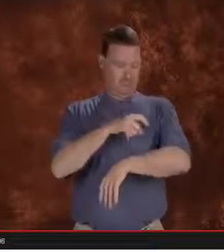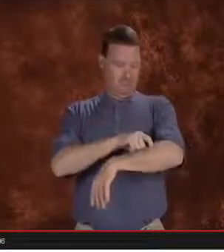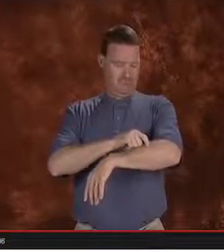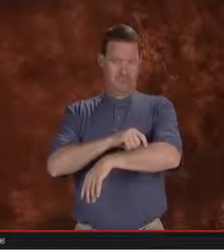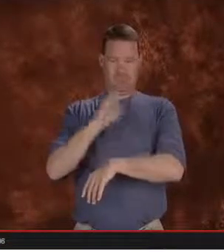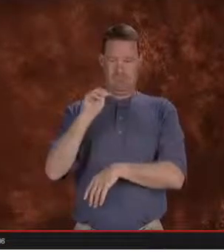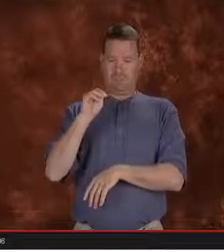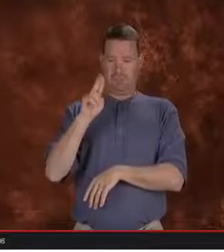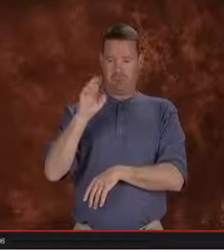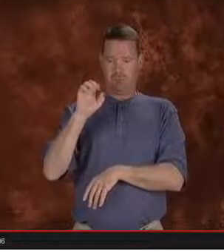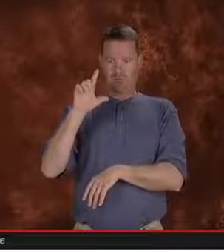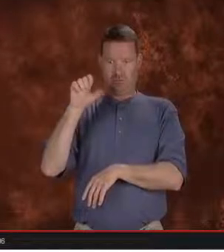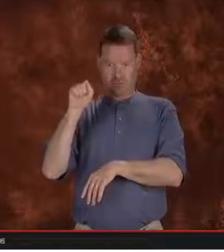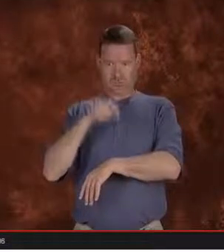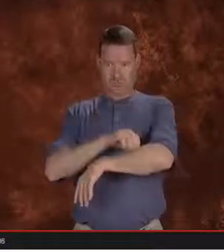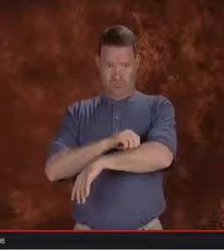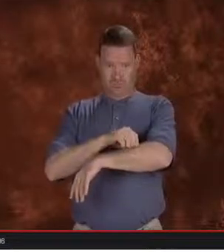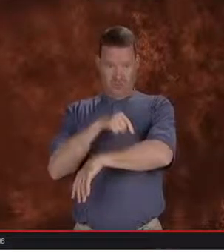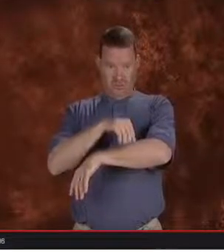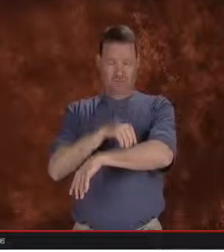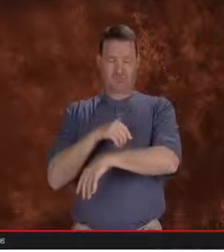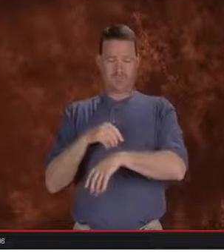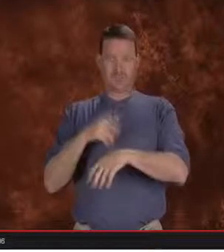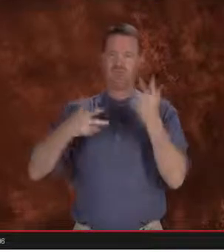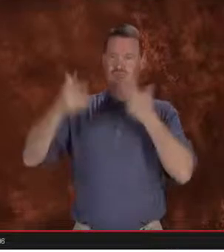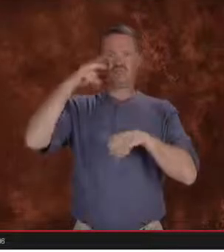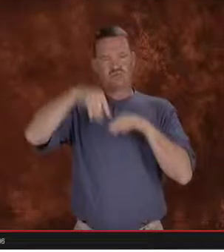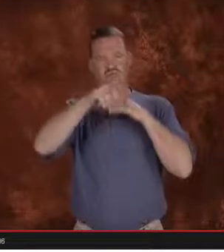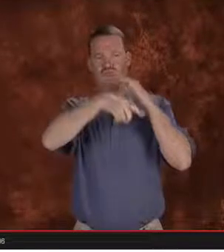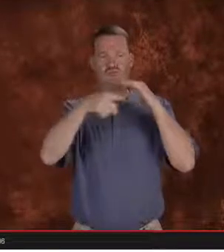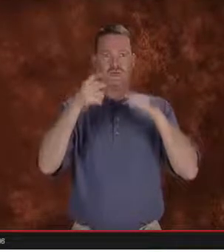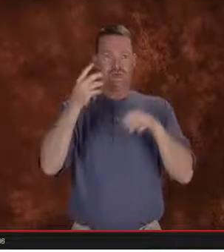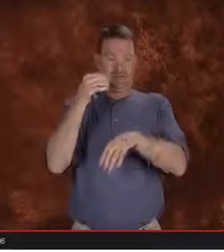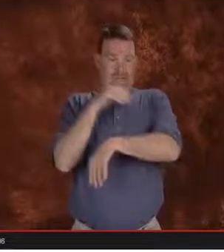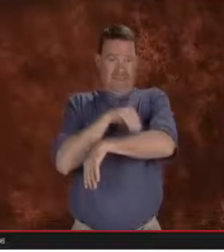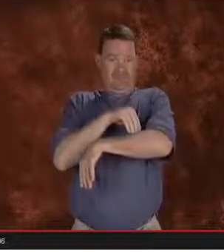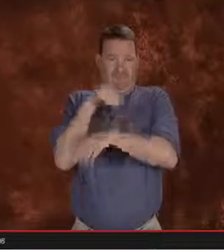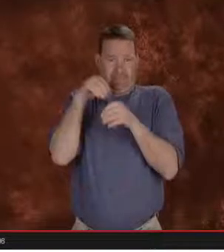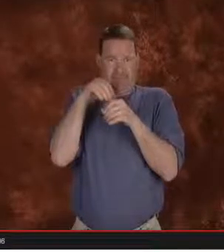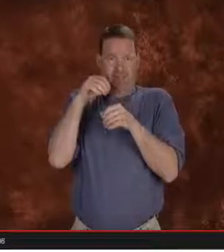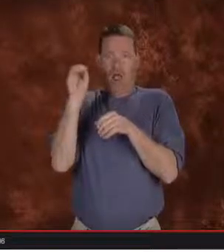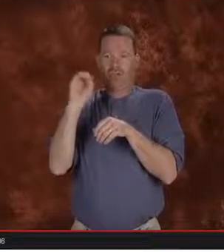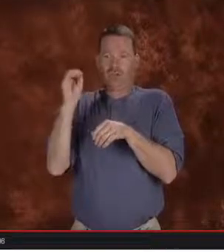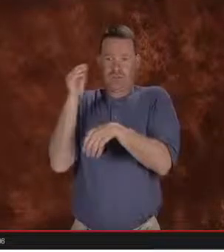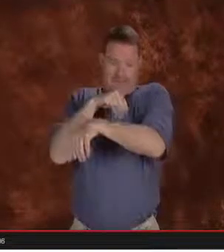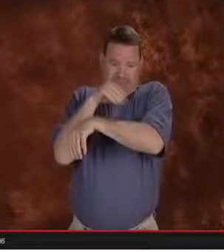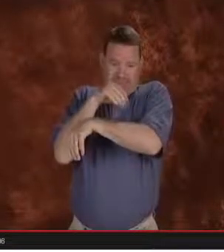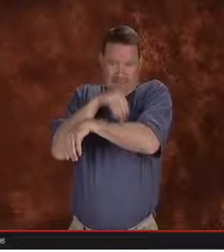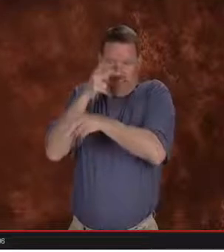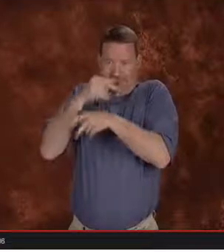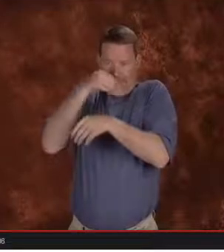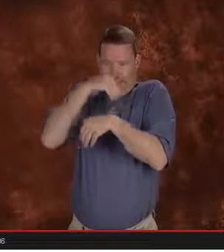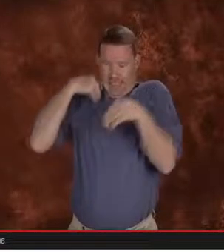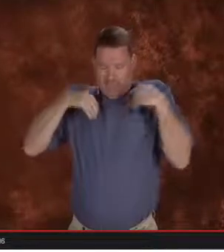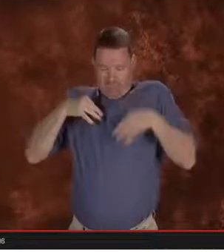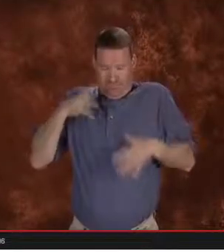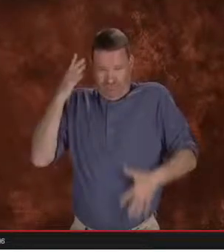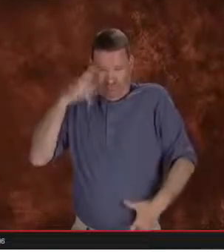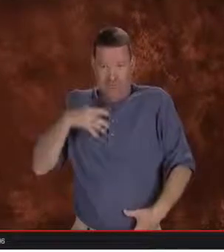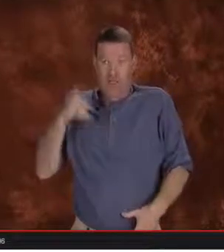collapse. So it's fascinating to look at how the dolphins manage to survive down there. Their muscles actually